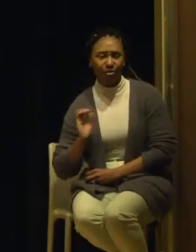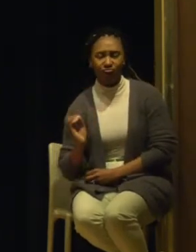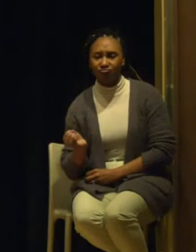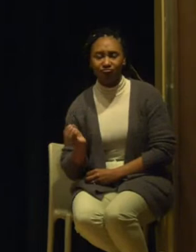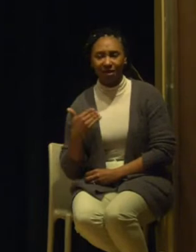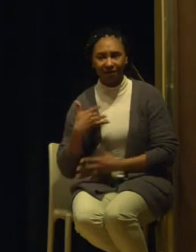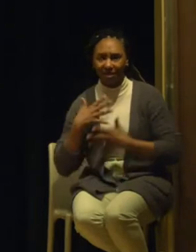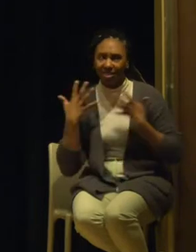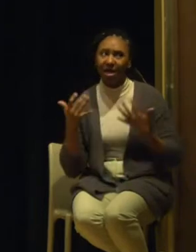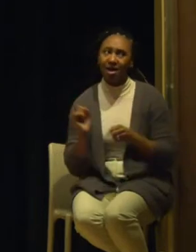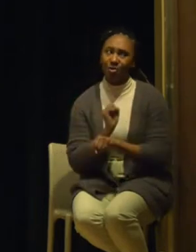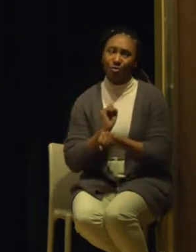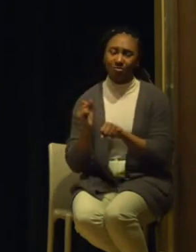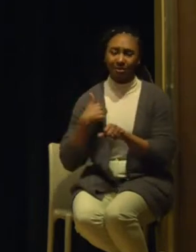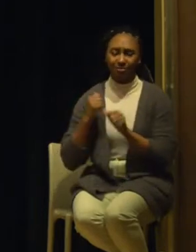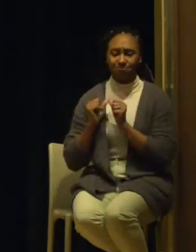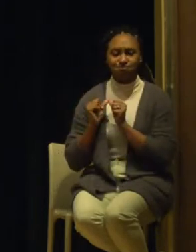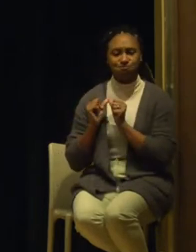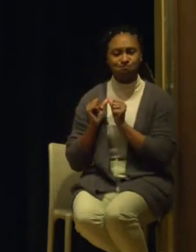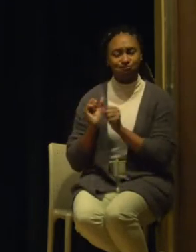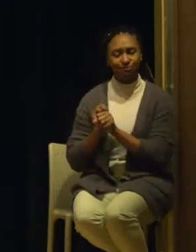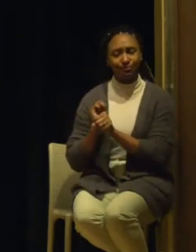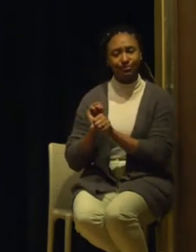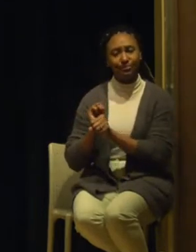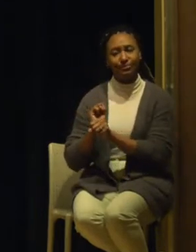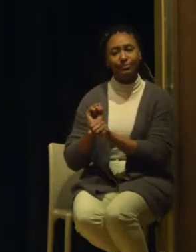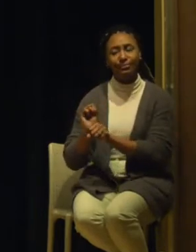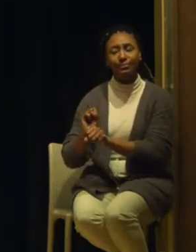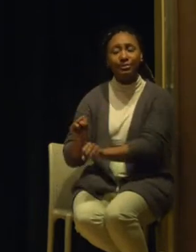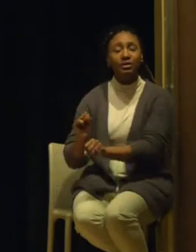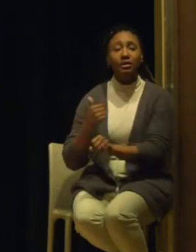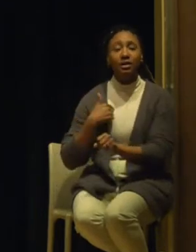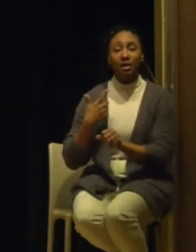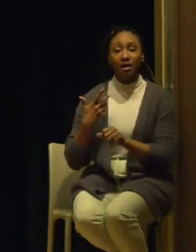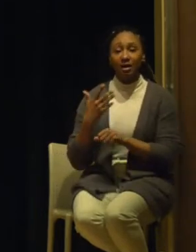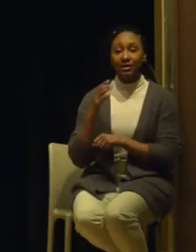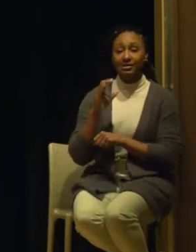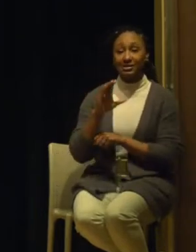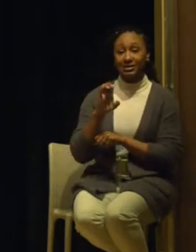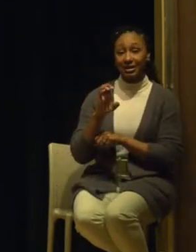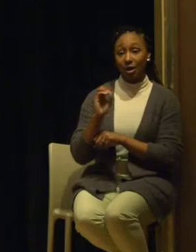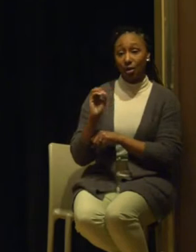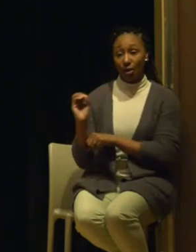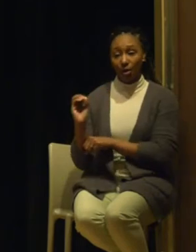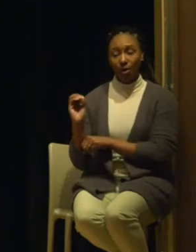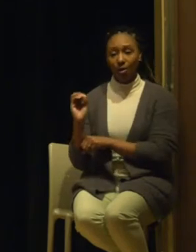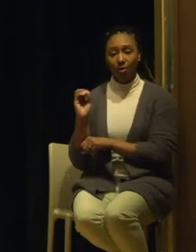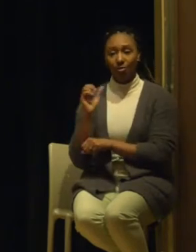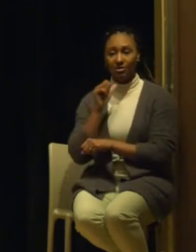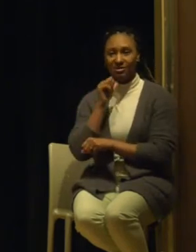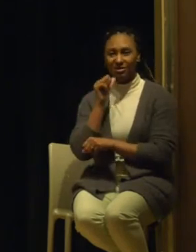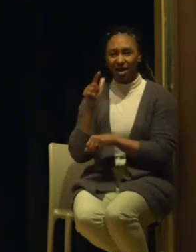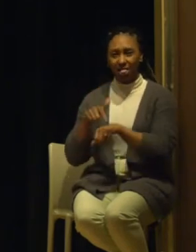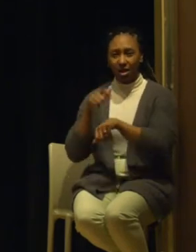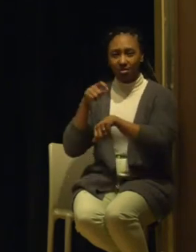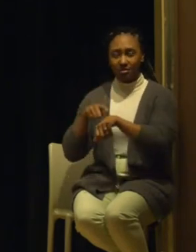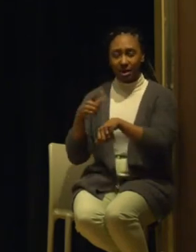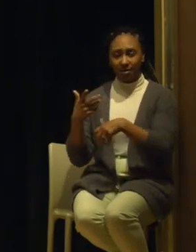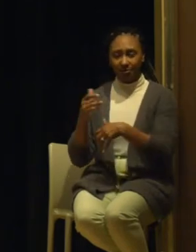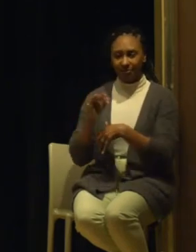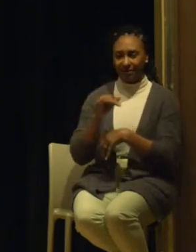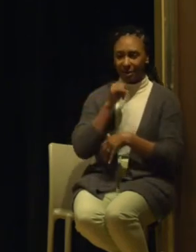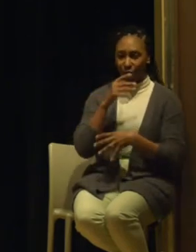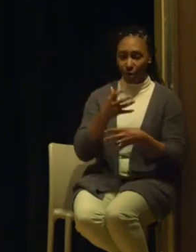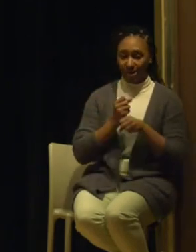work to do and I was just working. And then a COO usually is not around for 10 years. It's like if they don't get the CEO